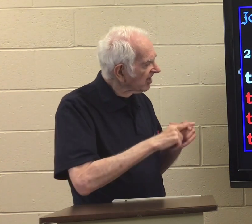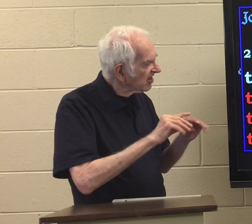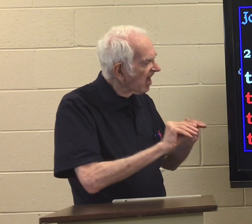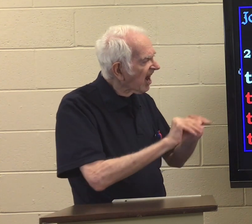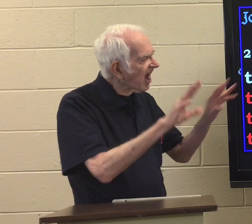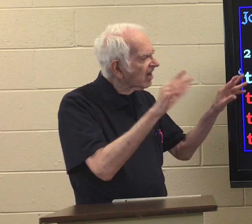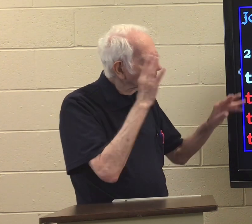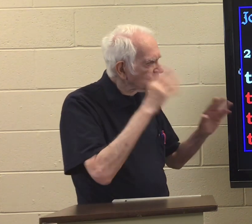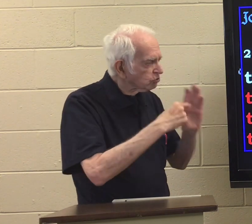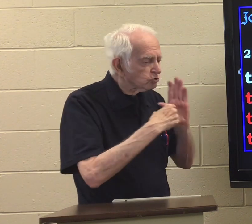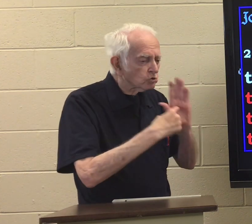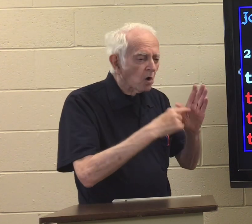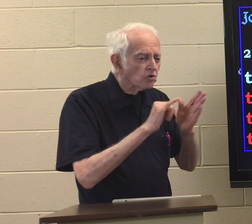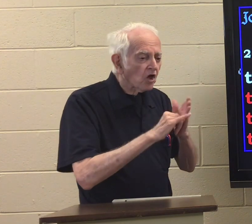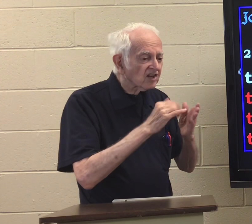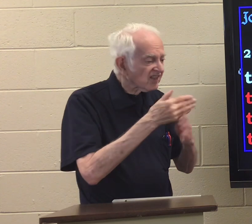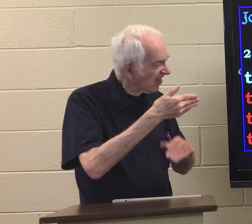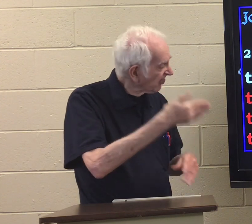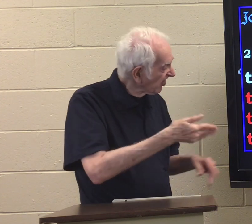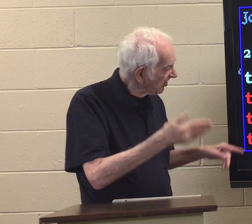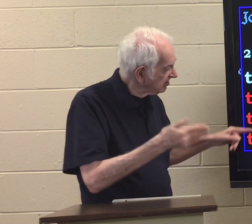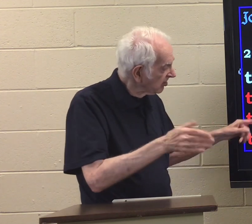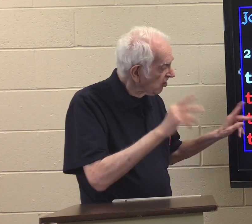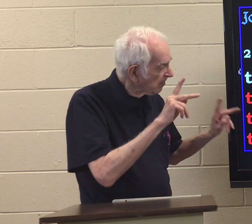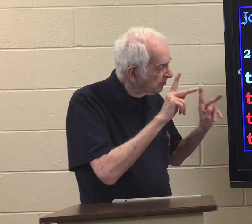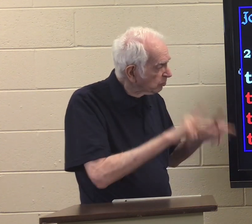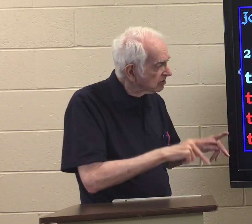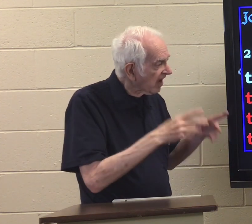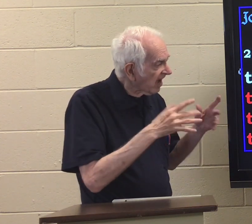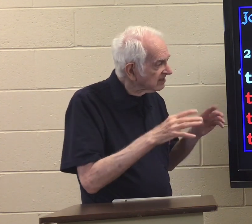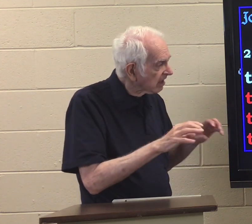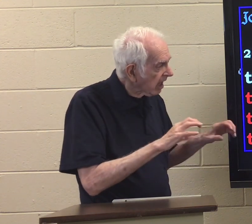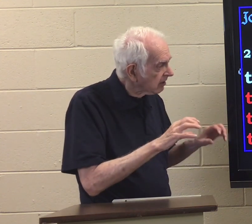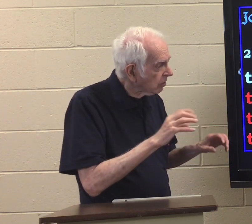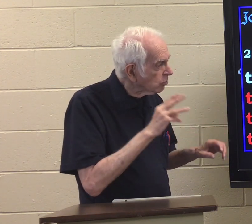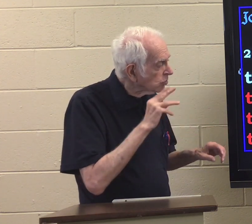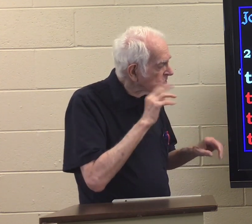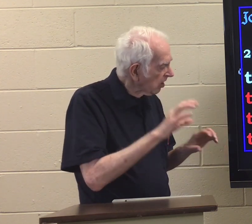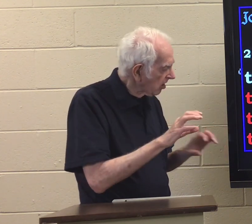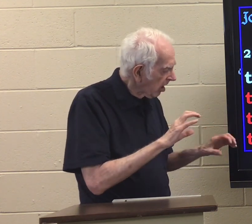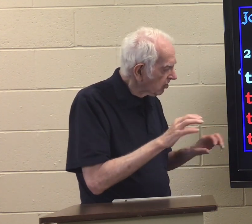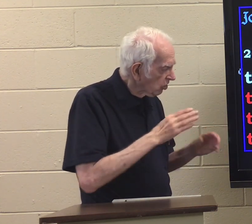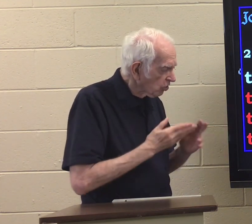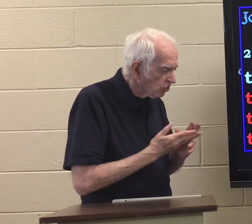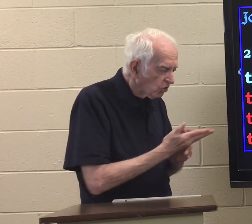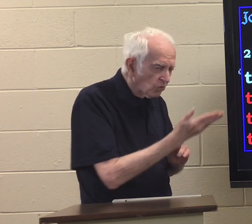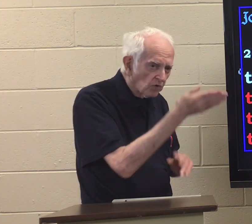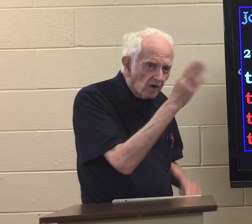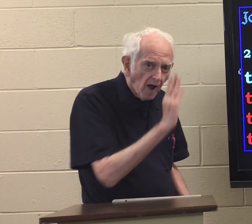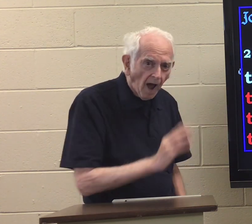Then the light will show that the things that person has done were done through